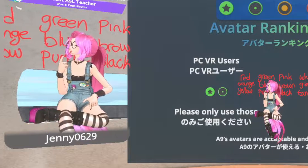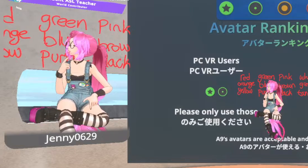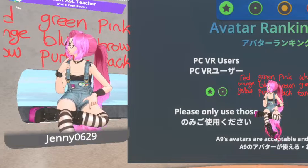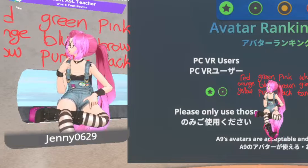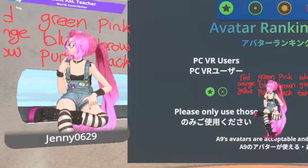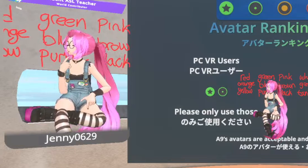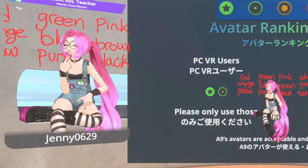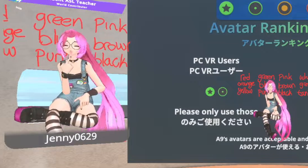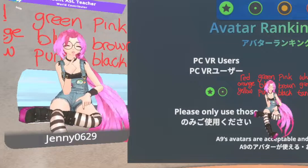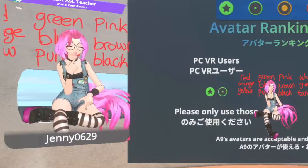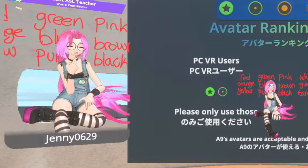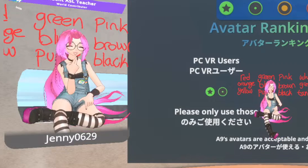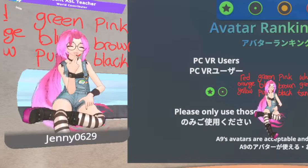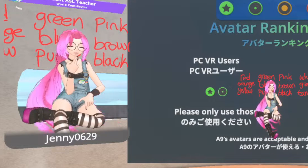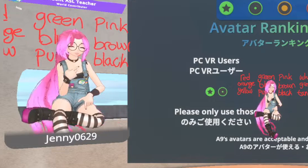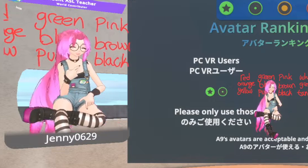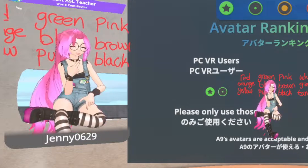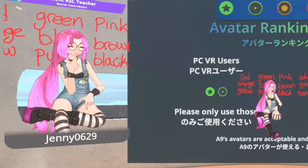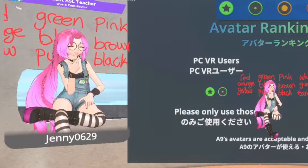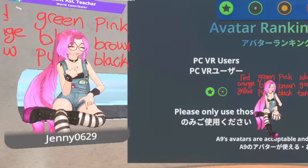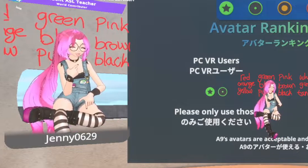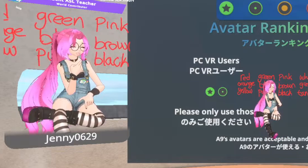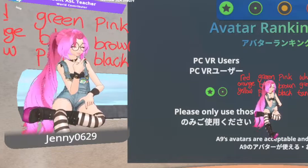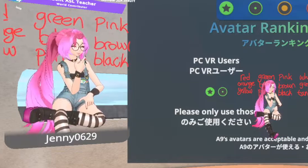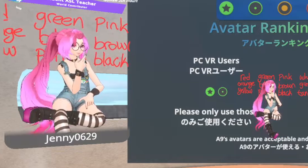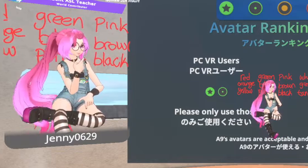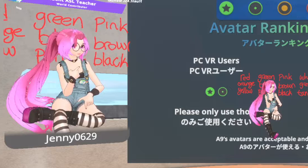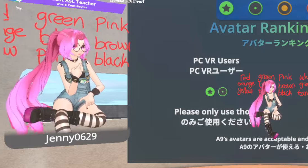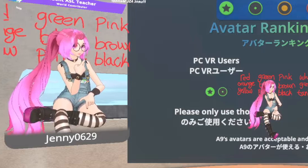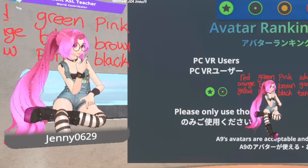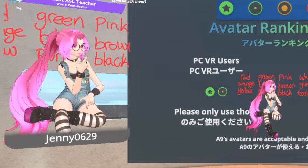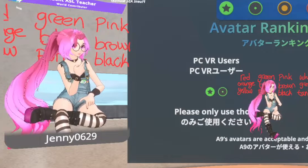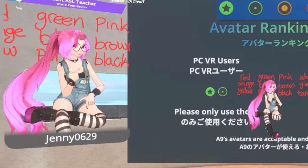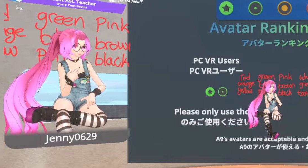it's on our chin. On our chin. Pink.